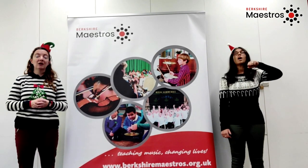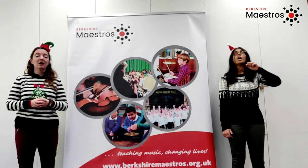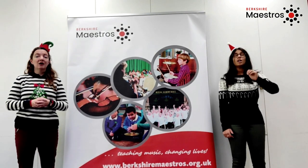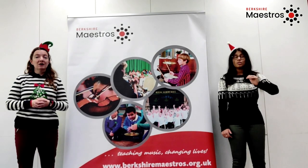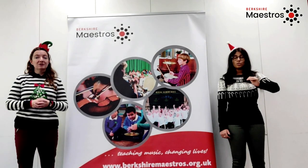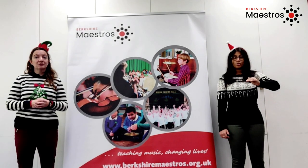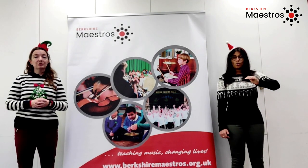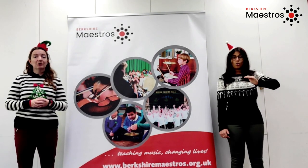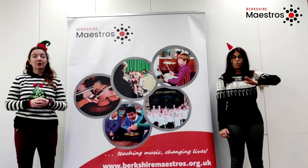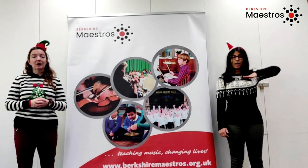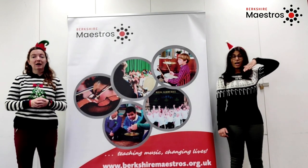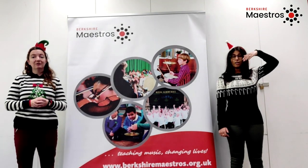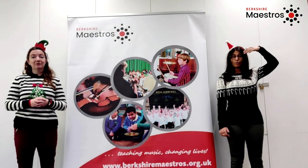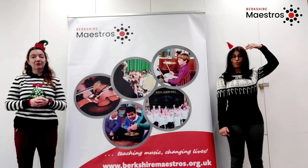stone. Snow had